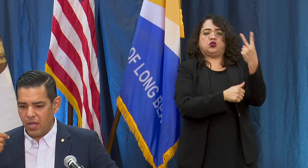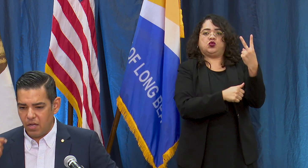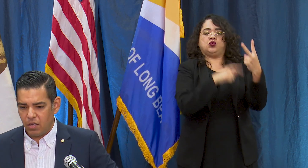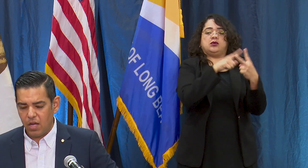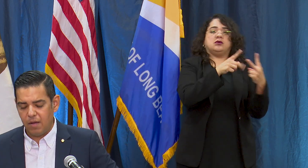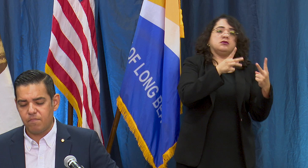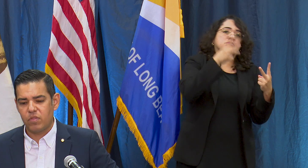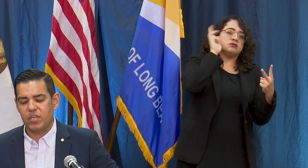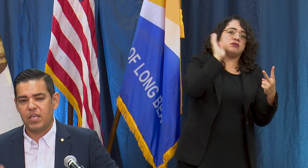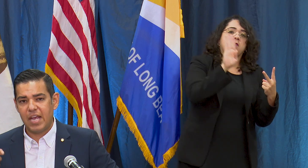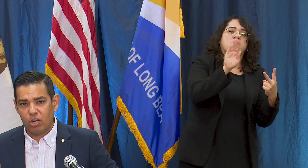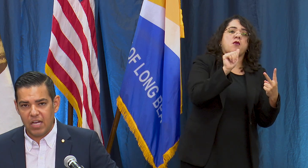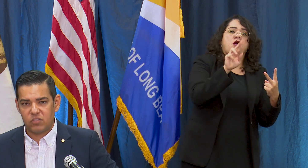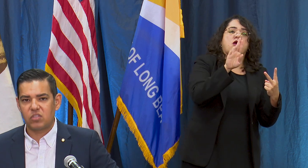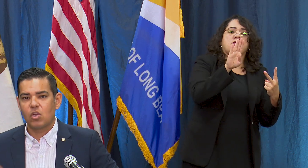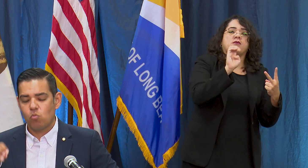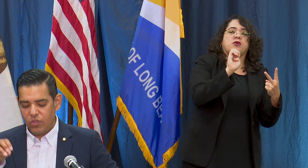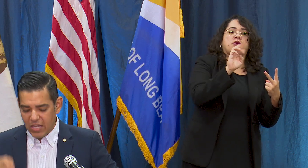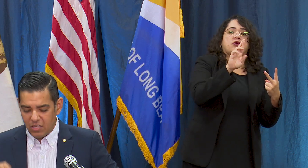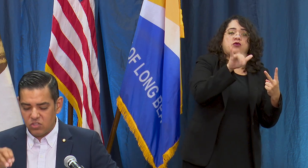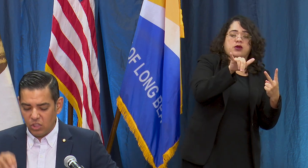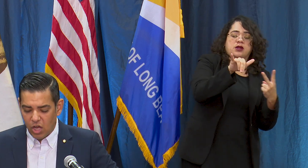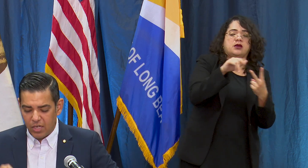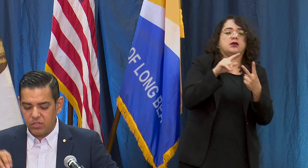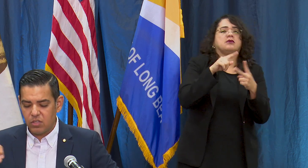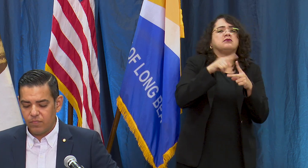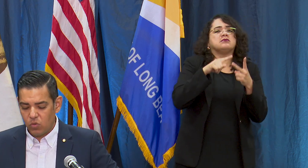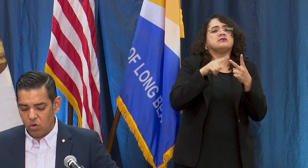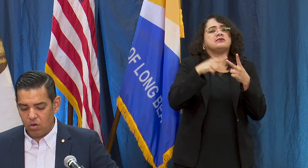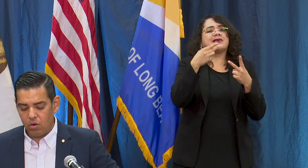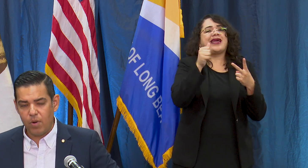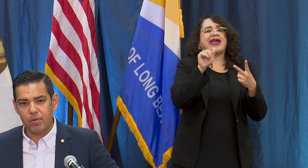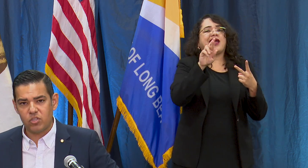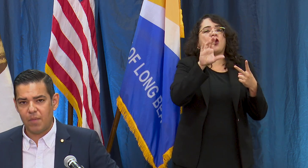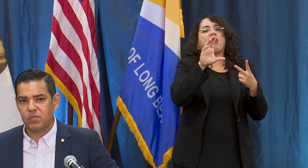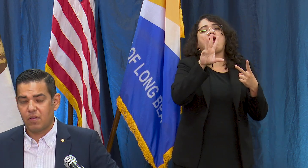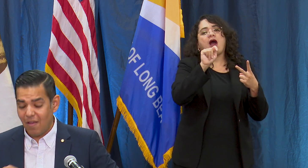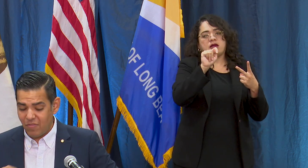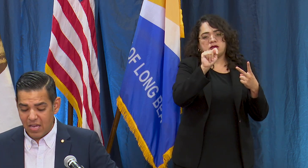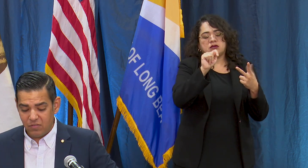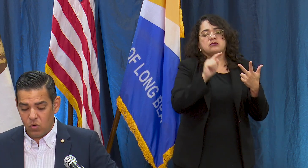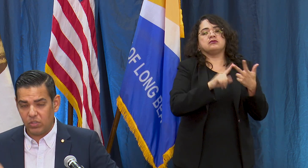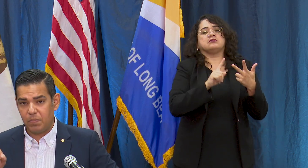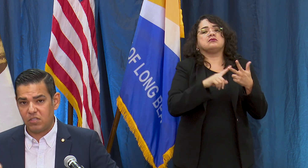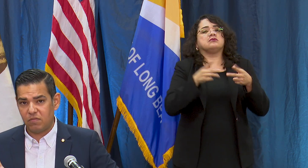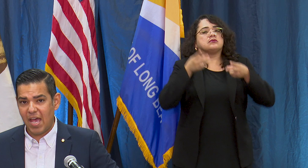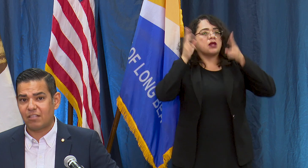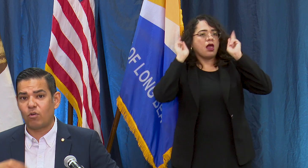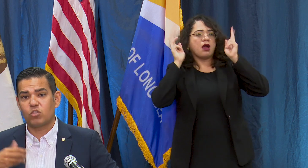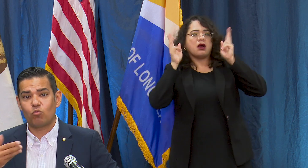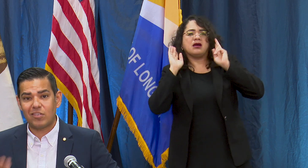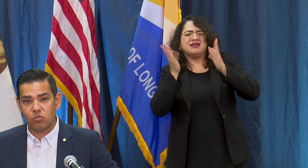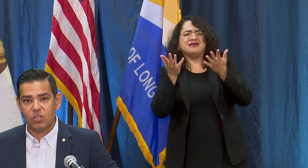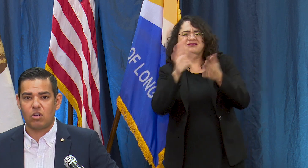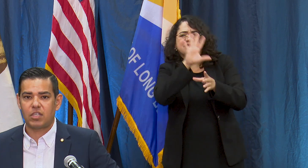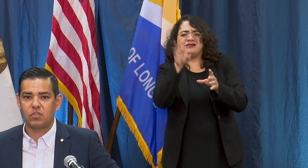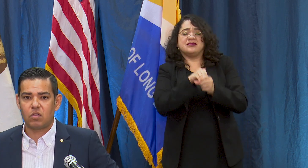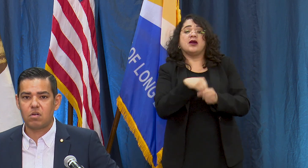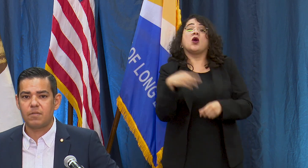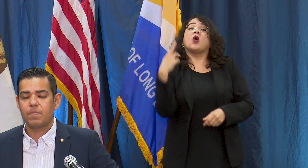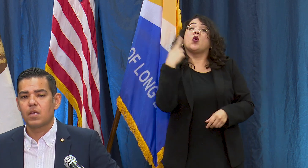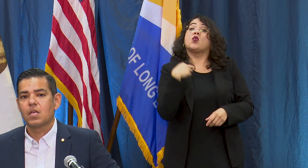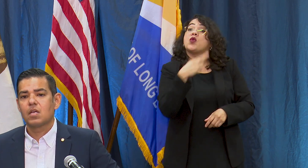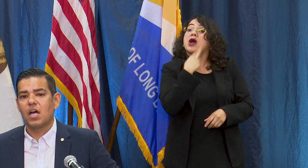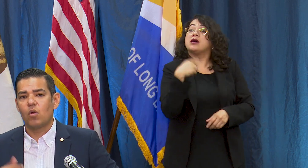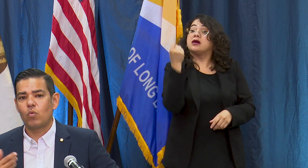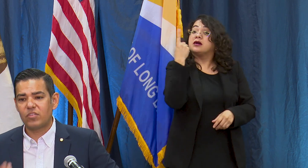barbery, the haircuts within salons or barbershops. And that is only piece of that. As far as restaurants are